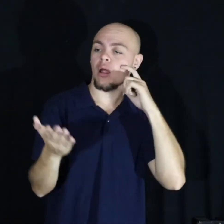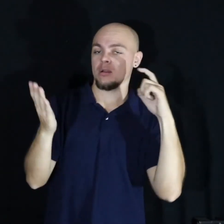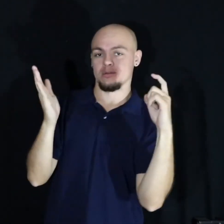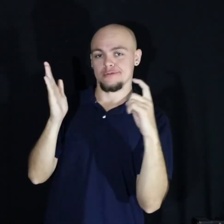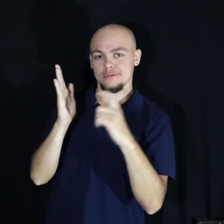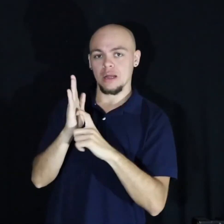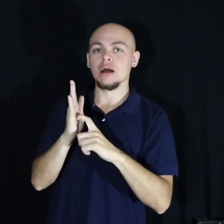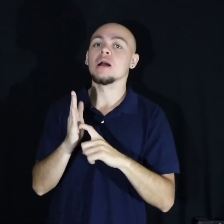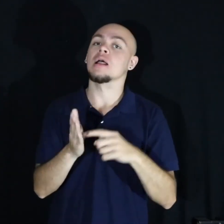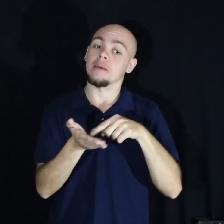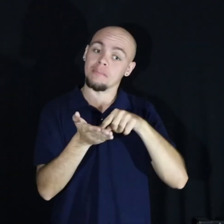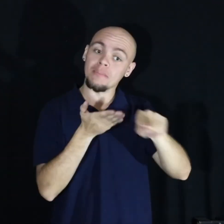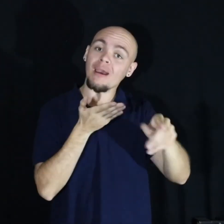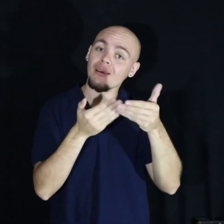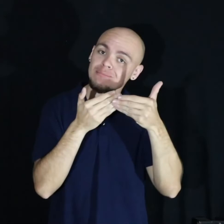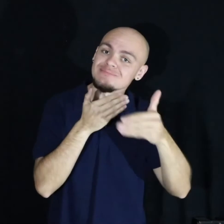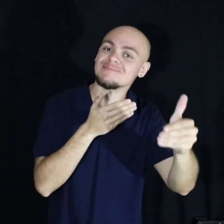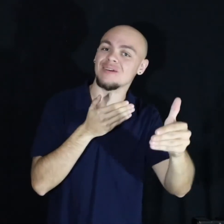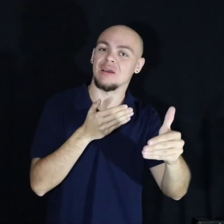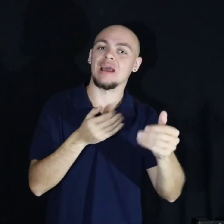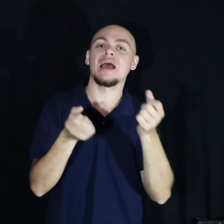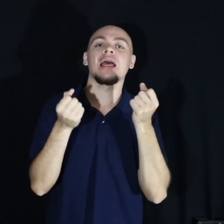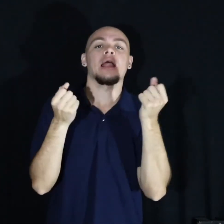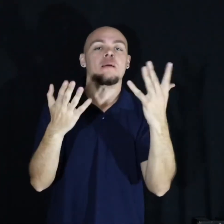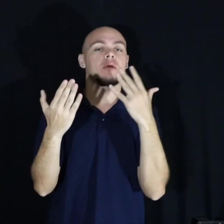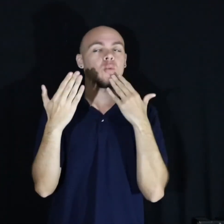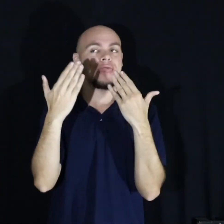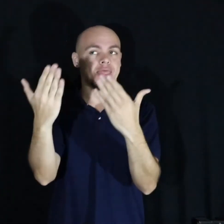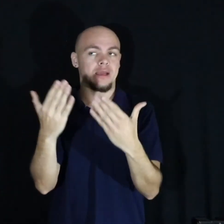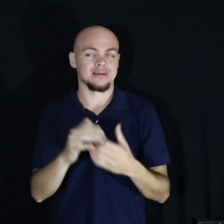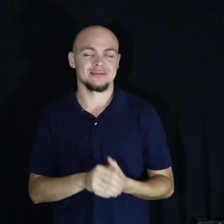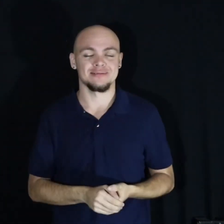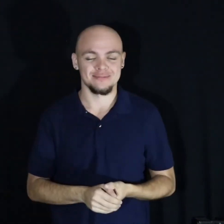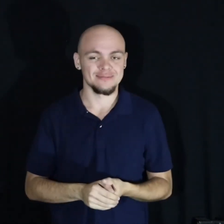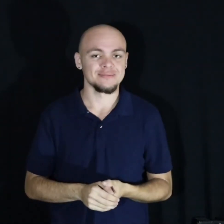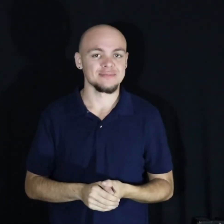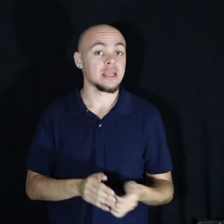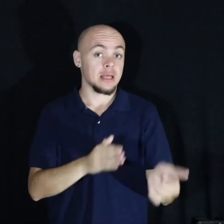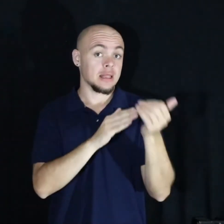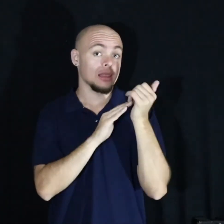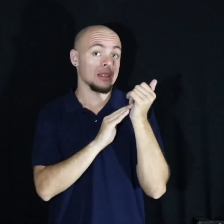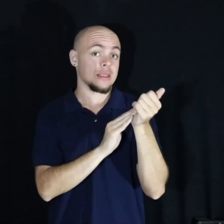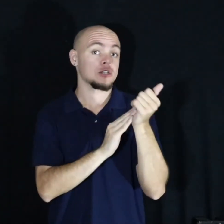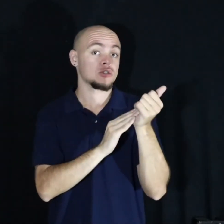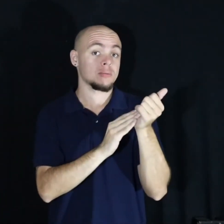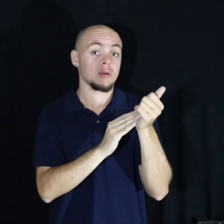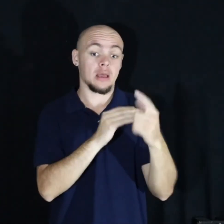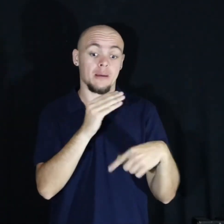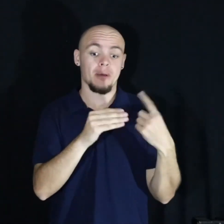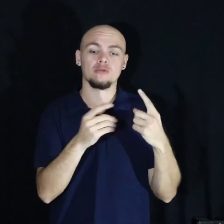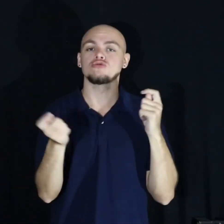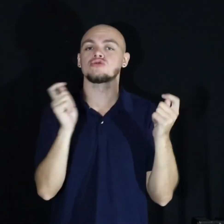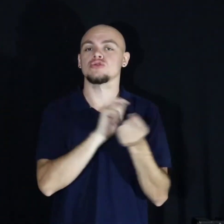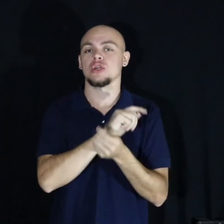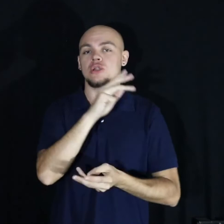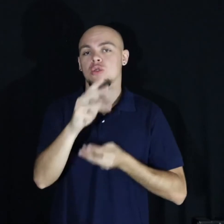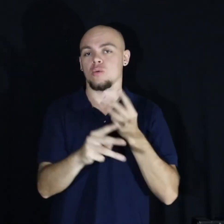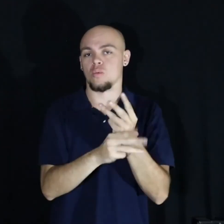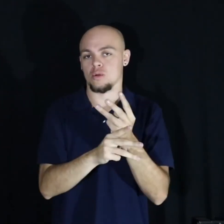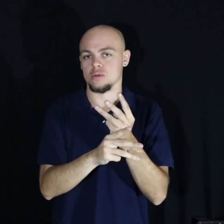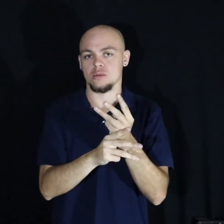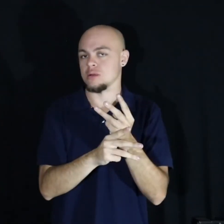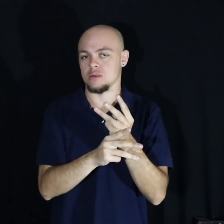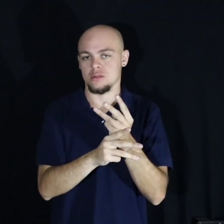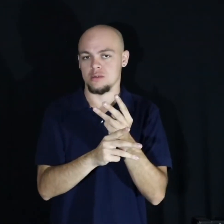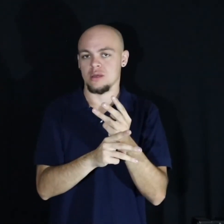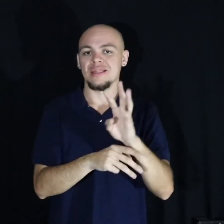how many of them we pay forward, and how many of them we say thank you for. Because we've made leadership about changing the world, and there is no world. There's only 6